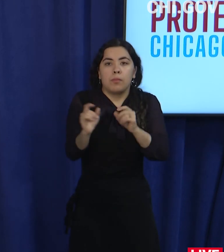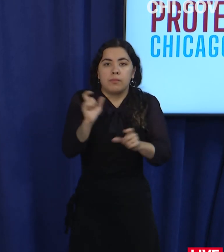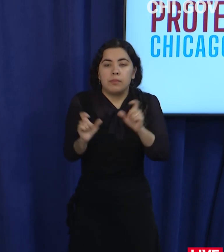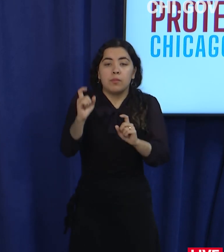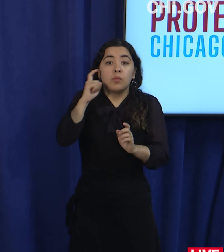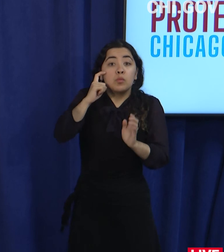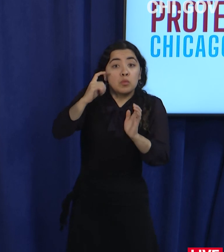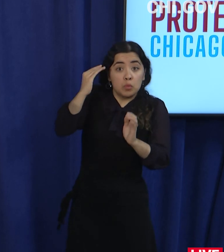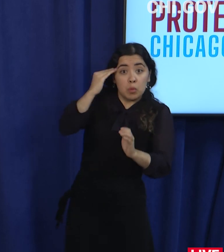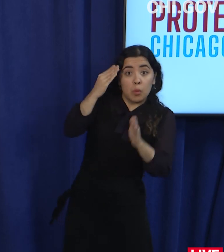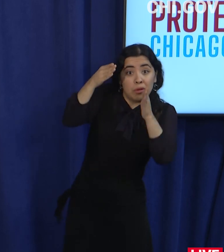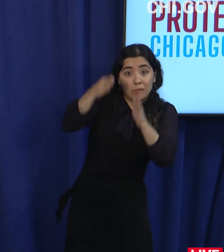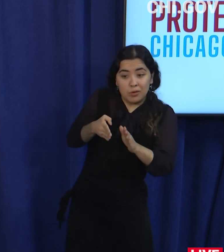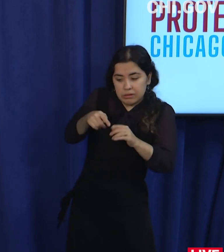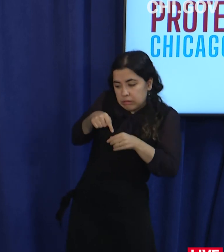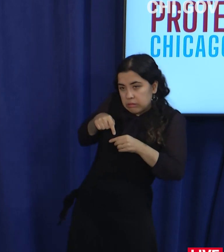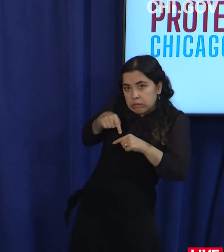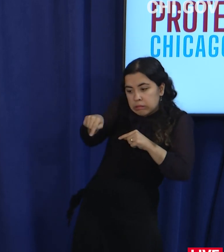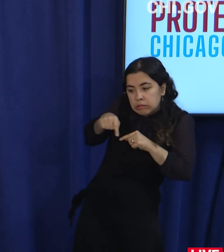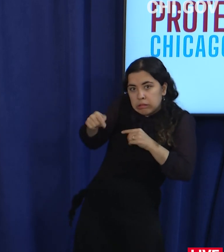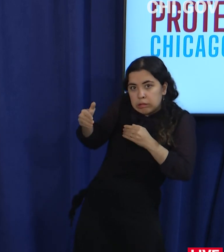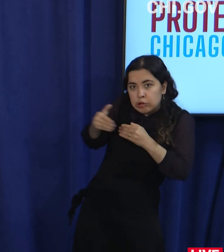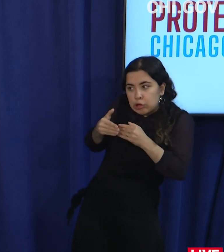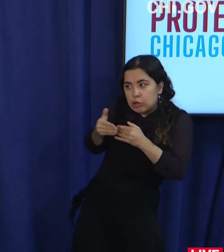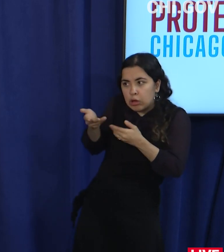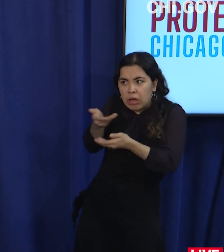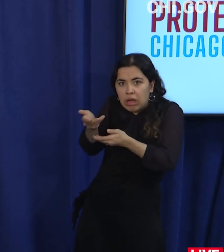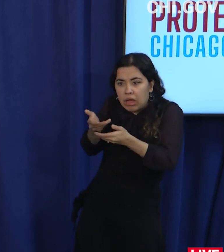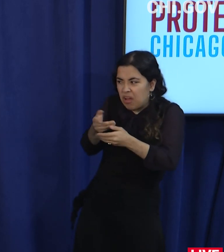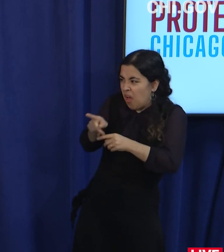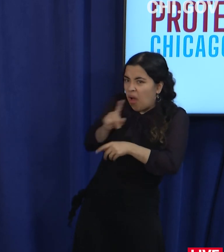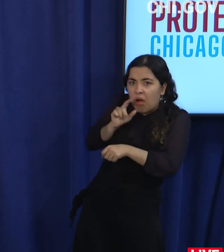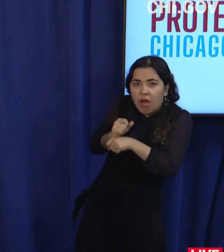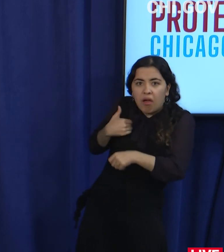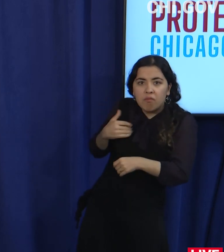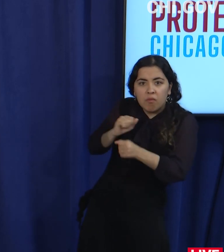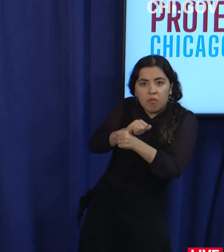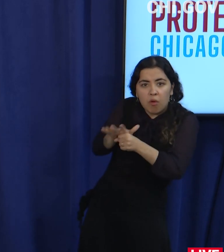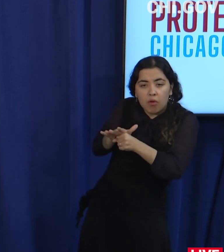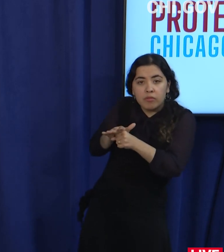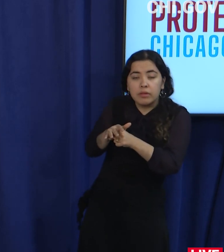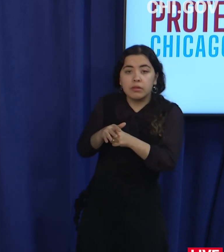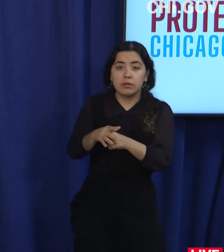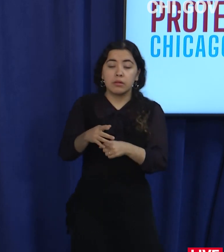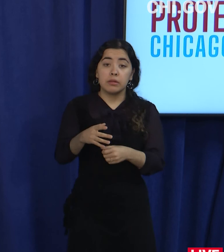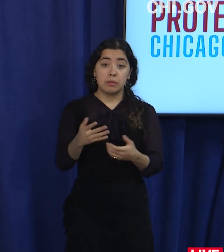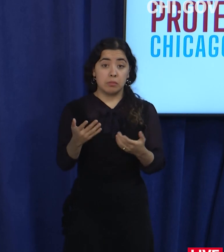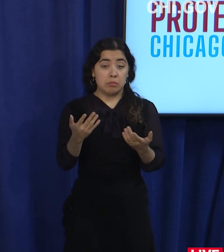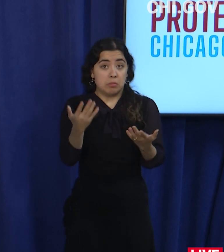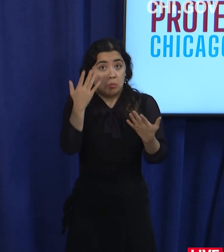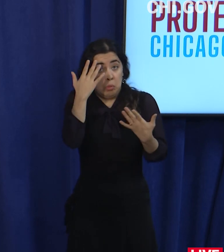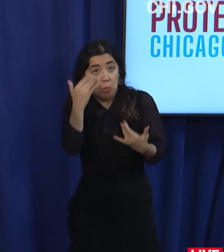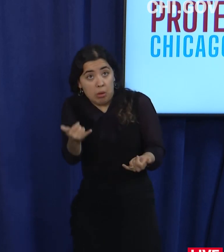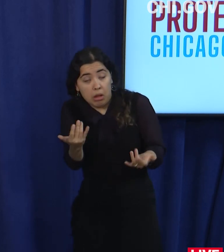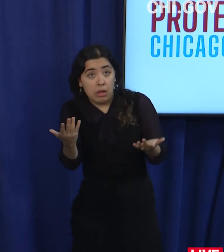that context, we do see people change their behavior, either because they're being required to quarantine or isolate, or